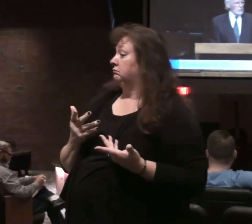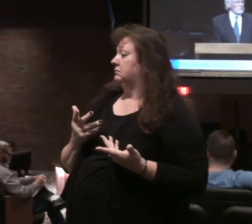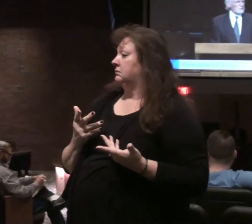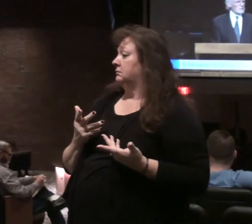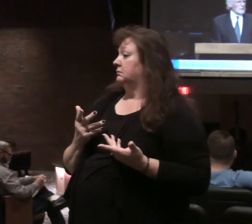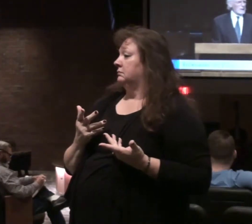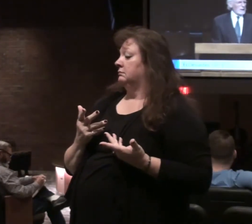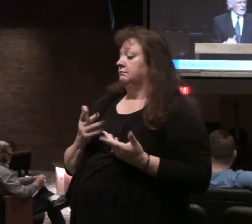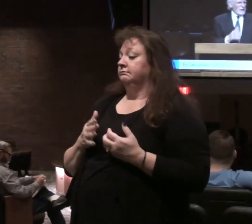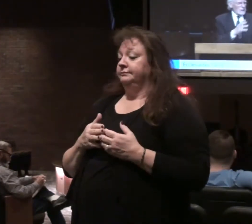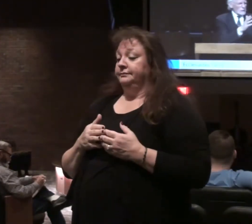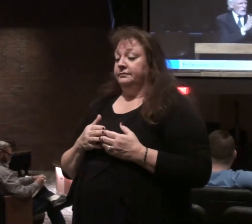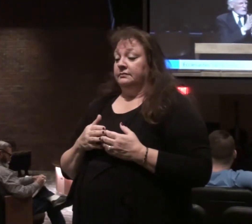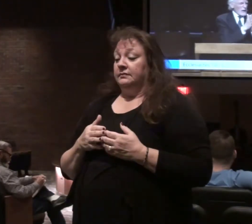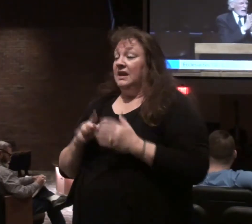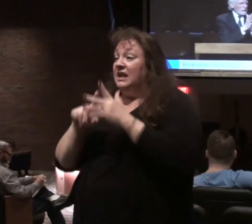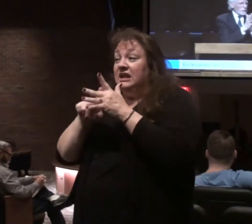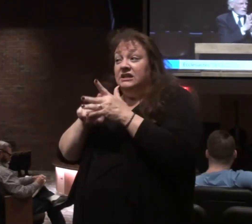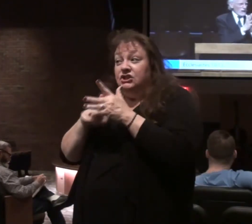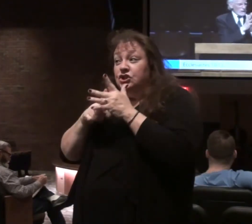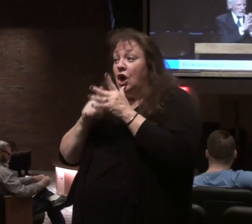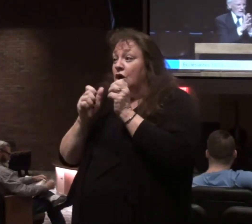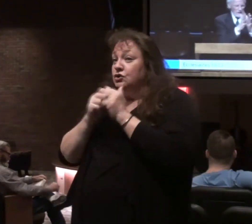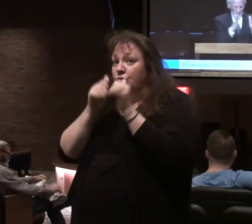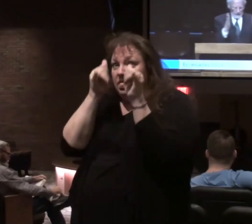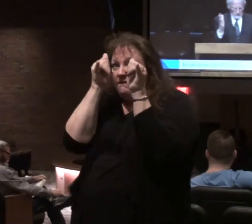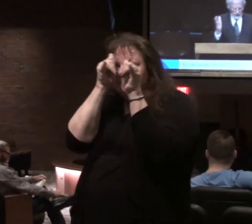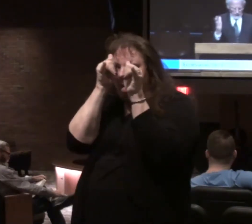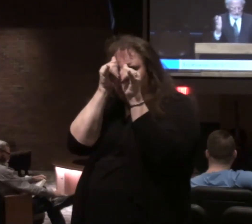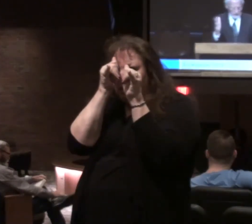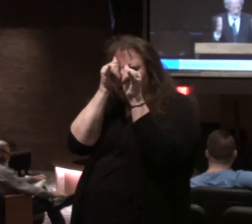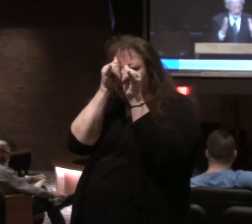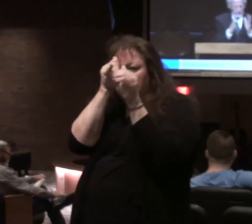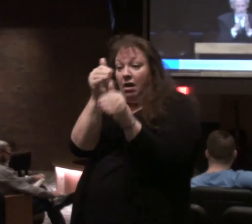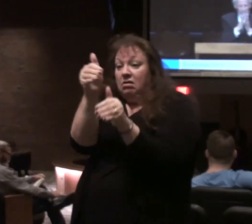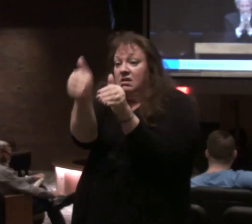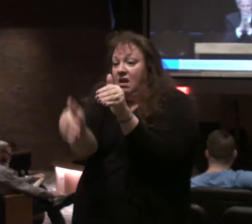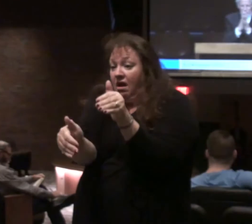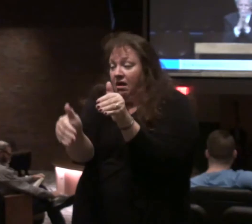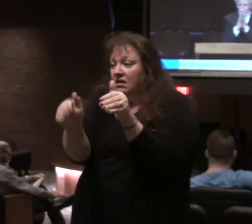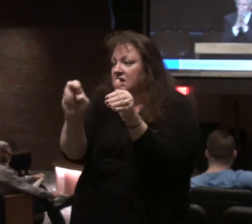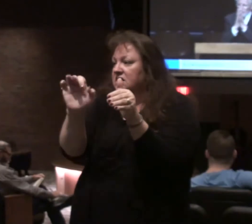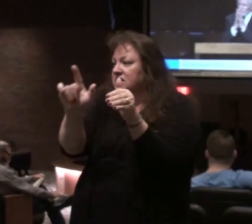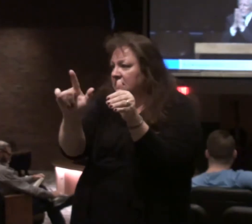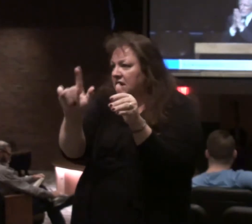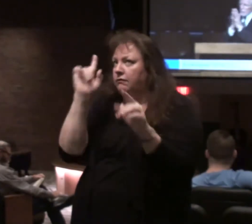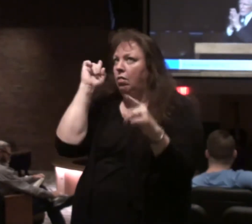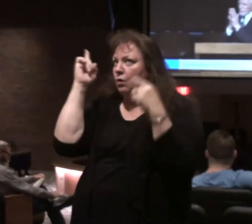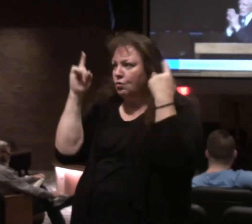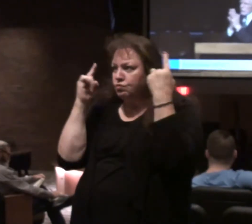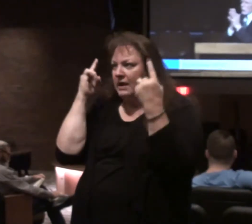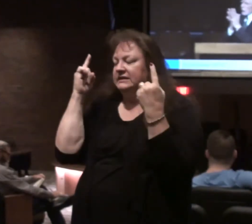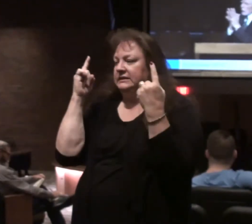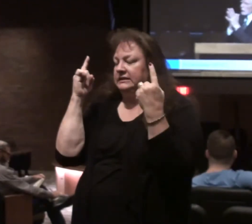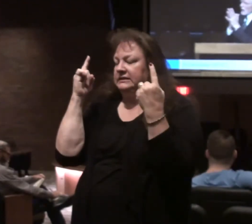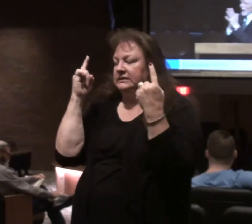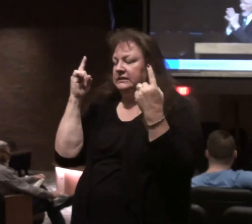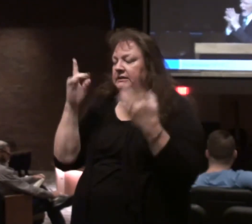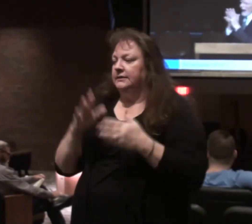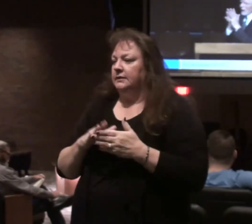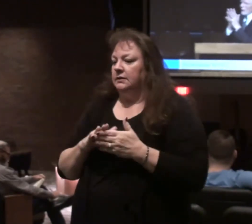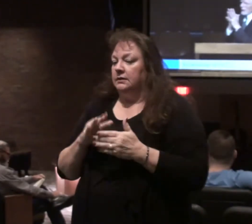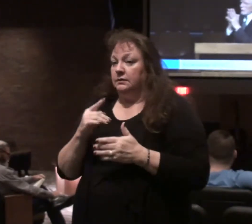Go in. It starts out with folly. Its end is evil madness. We want to be careful as we're being